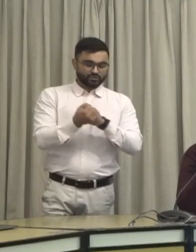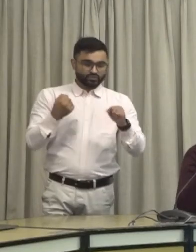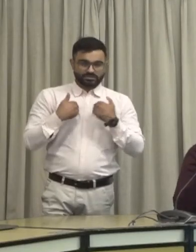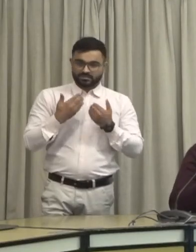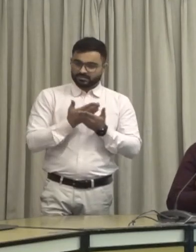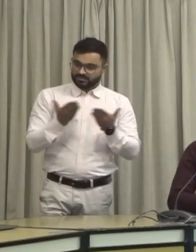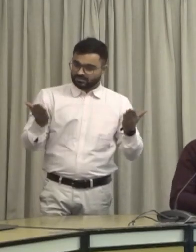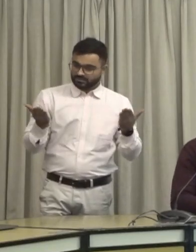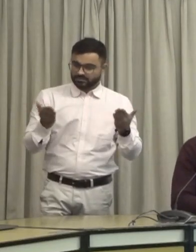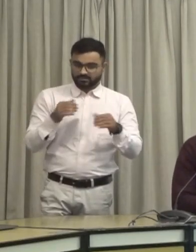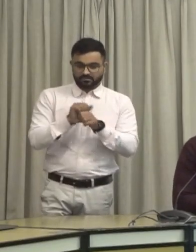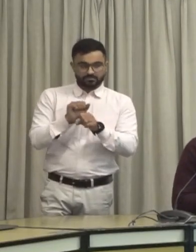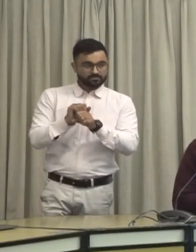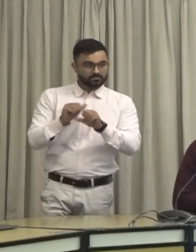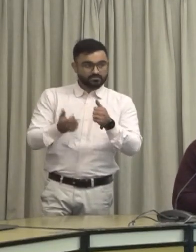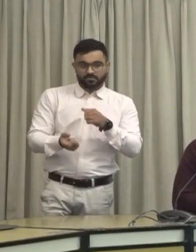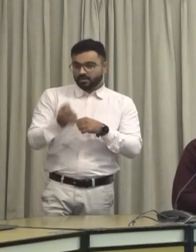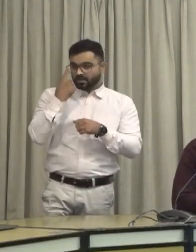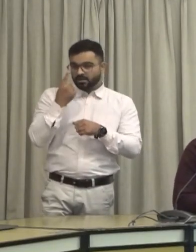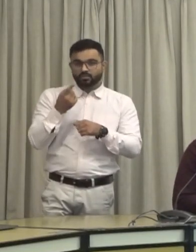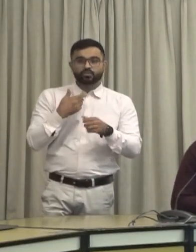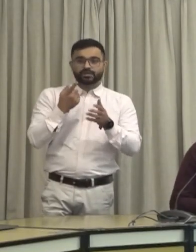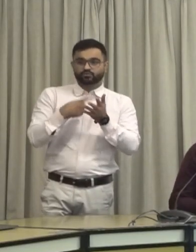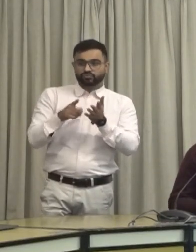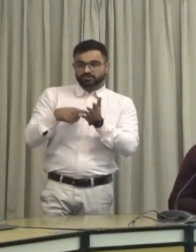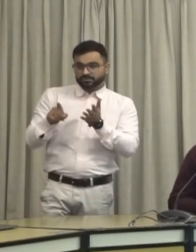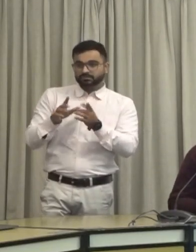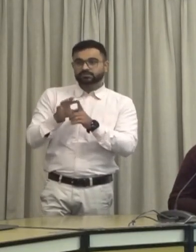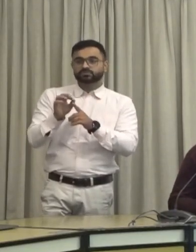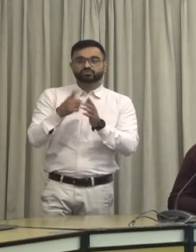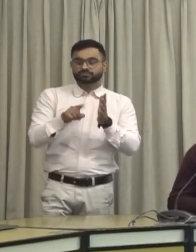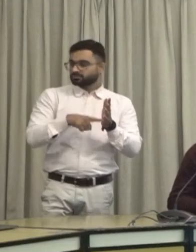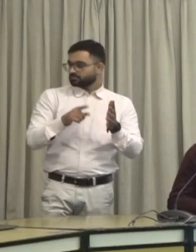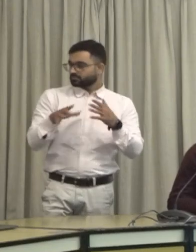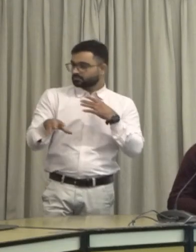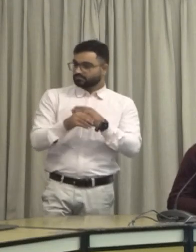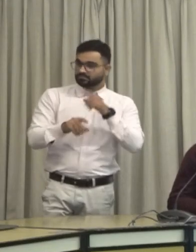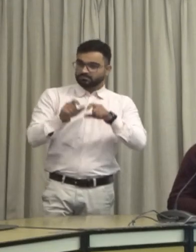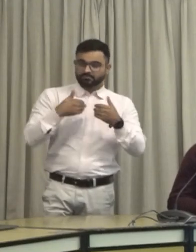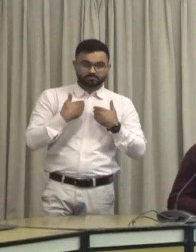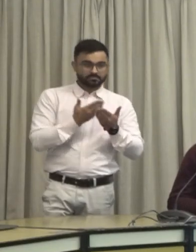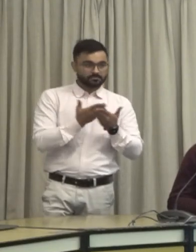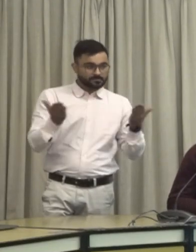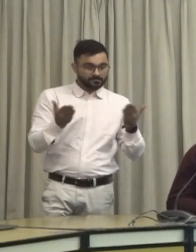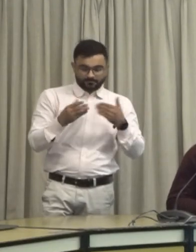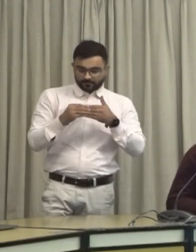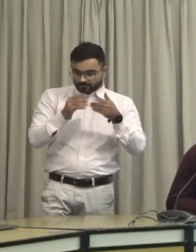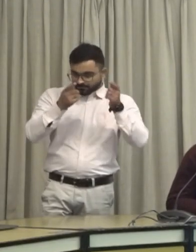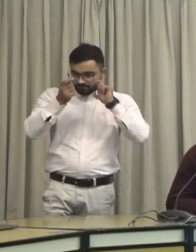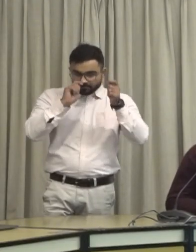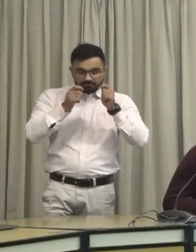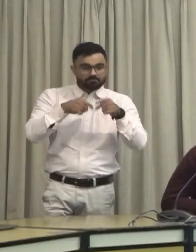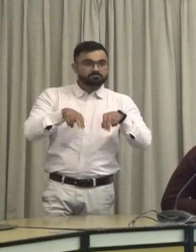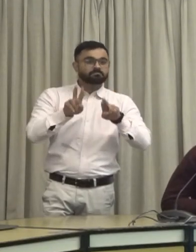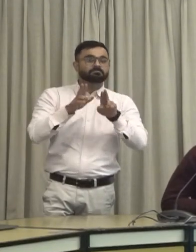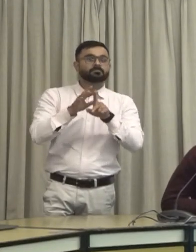us all to be able to understand what is driving this. And each one of us play that role of